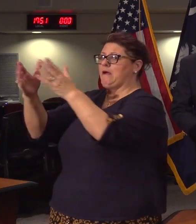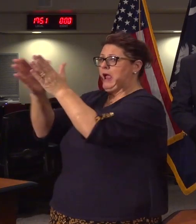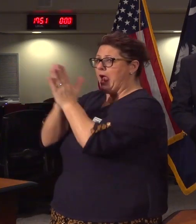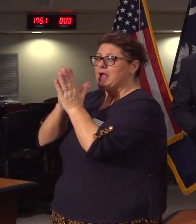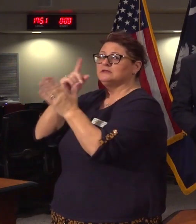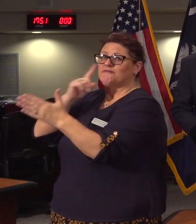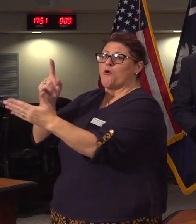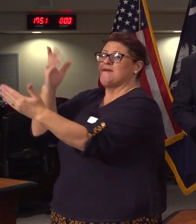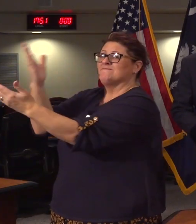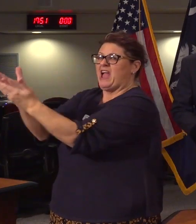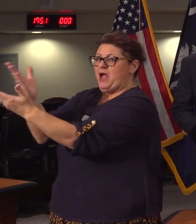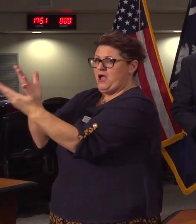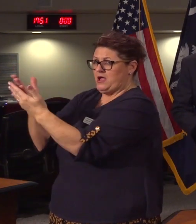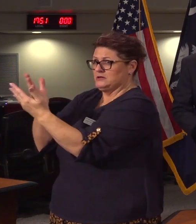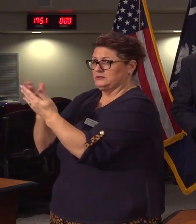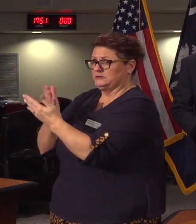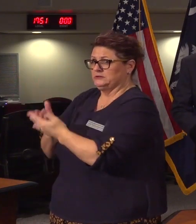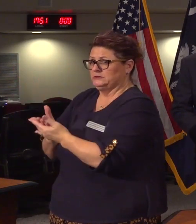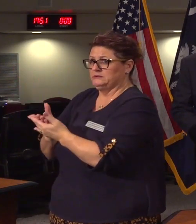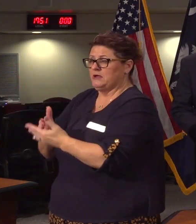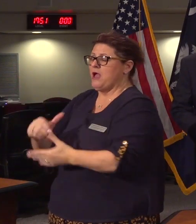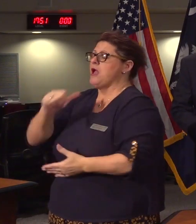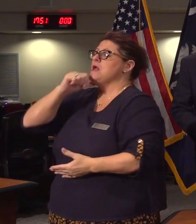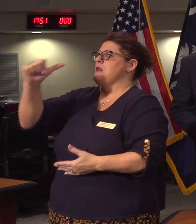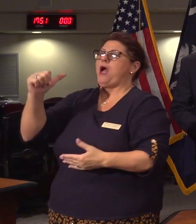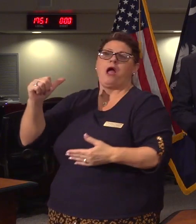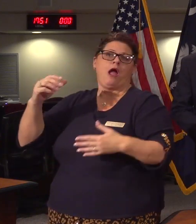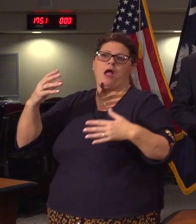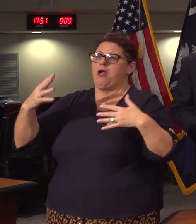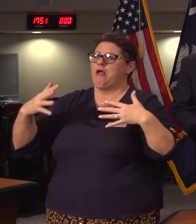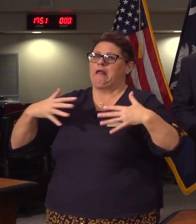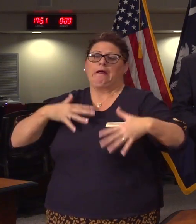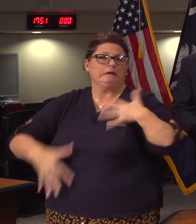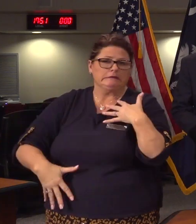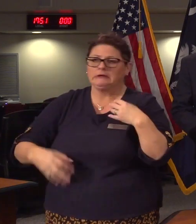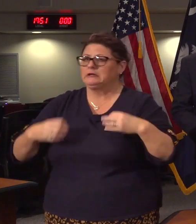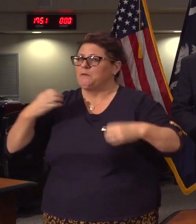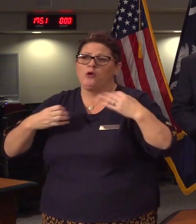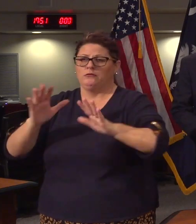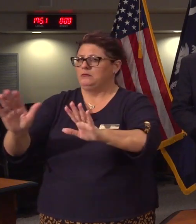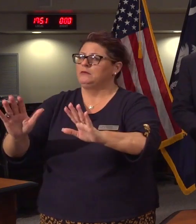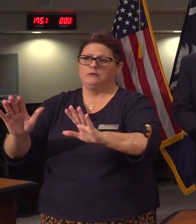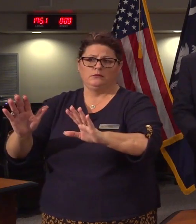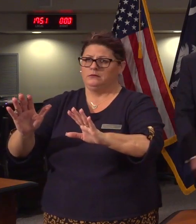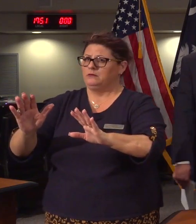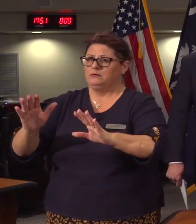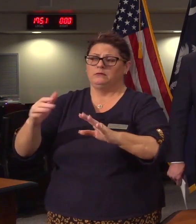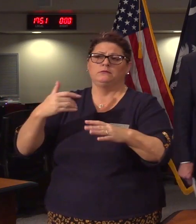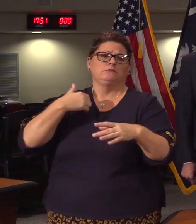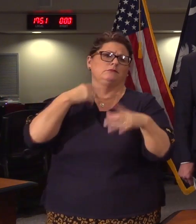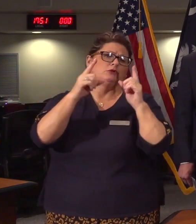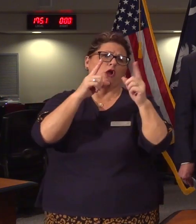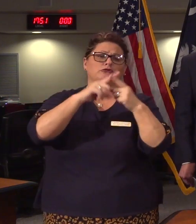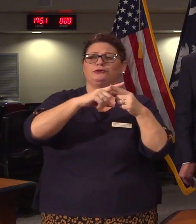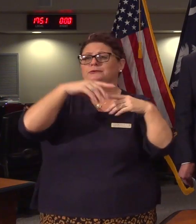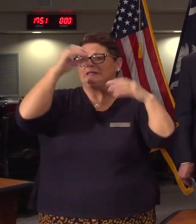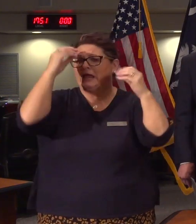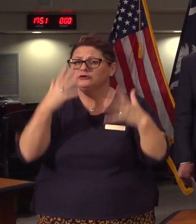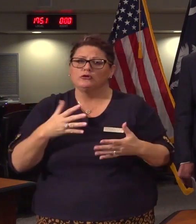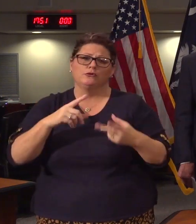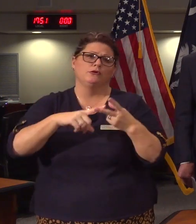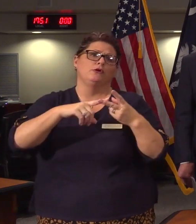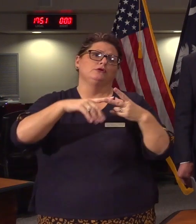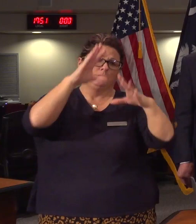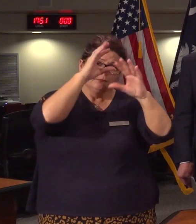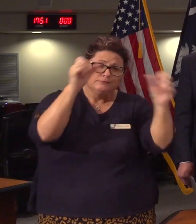take over. So I really, as the governor said, I appreciate the work that the school district personnel, the teachers, principals, superintendents are